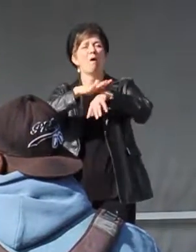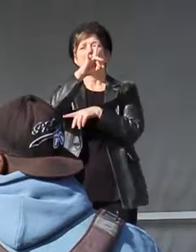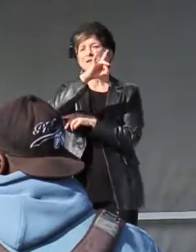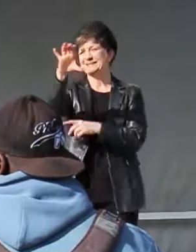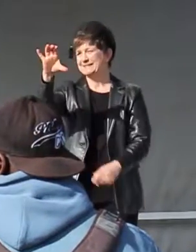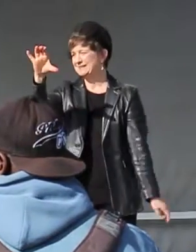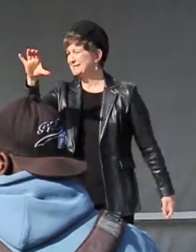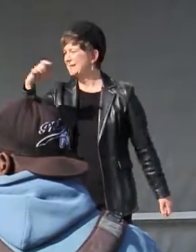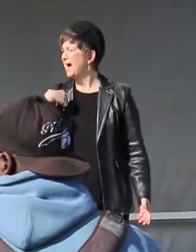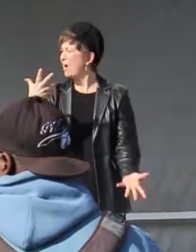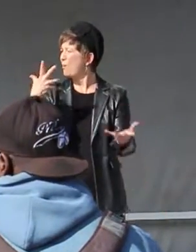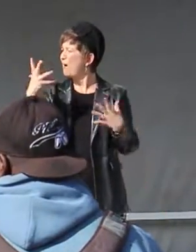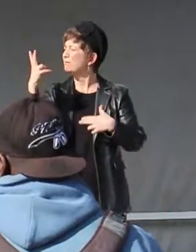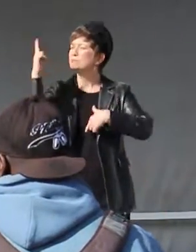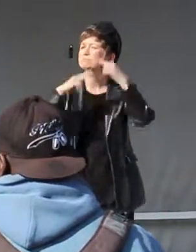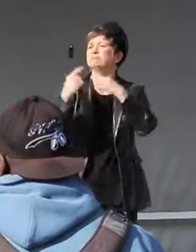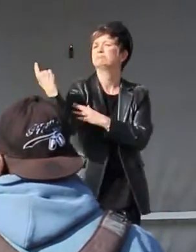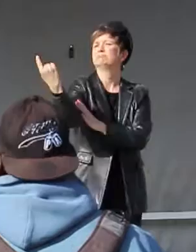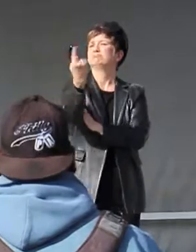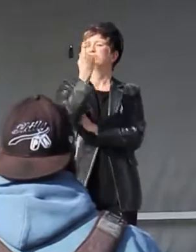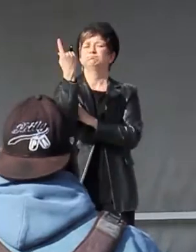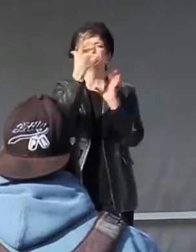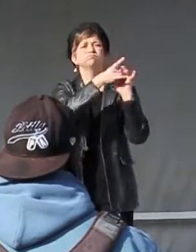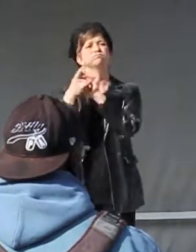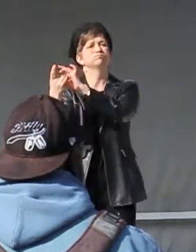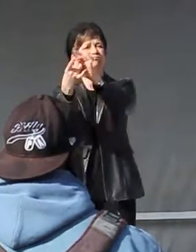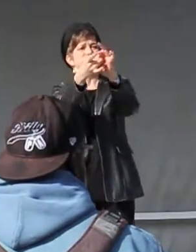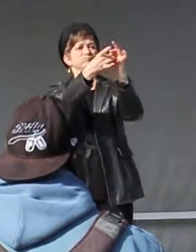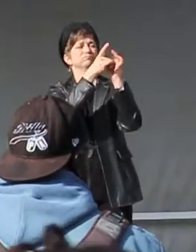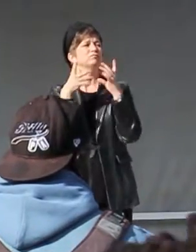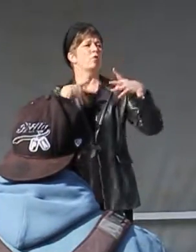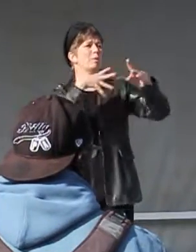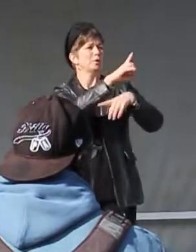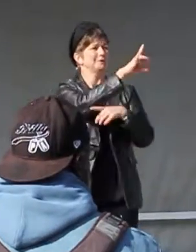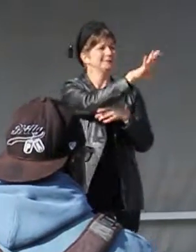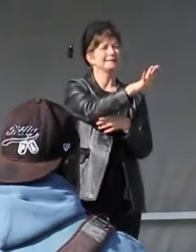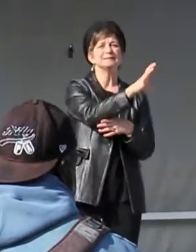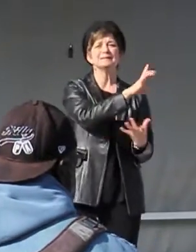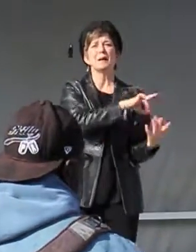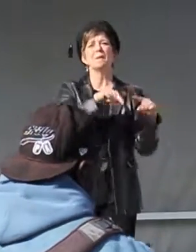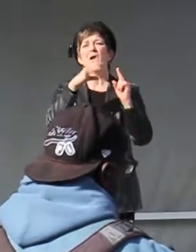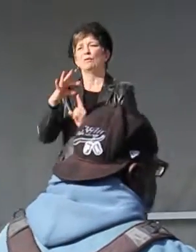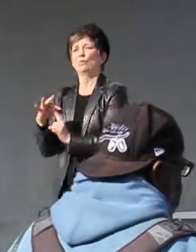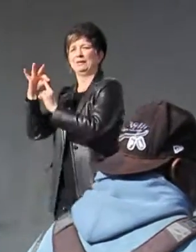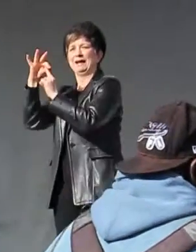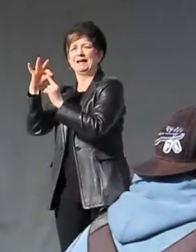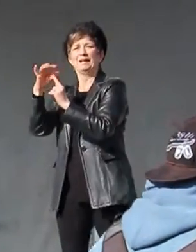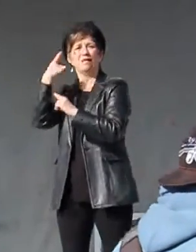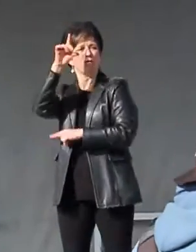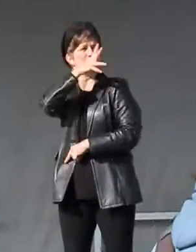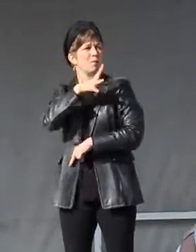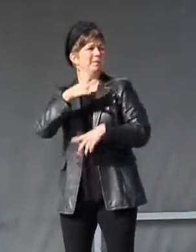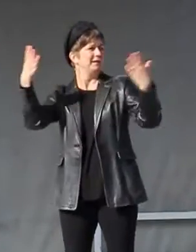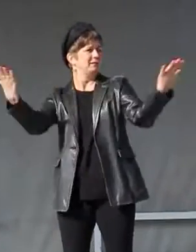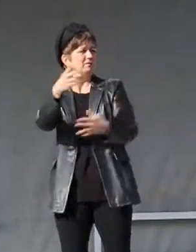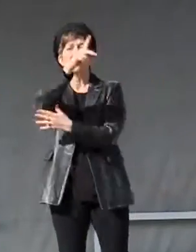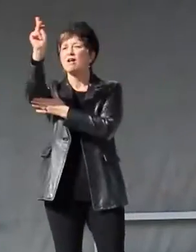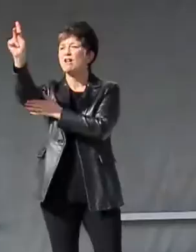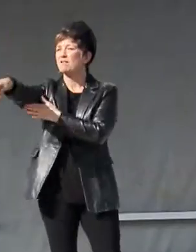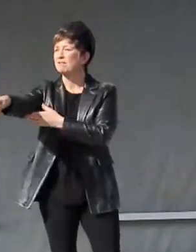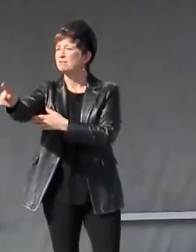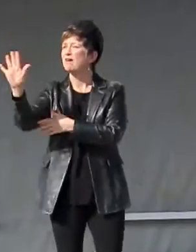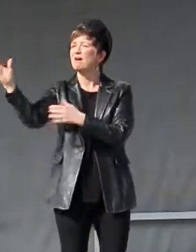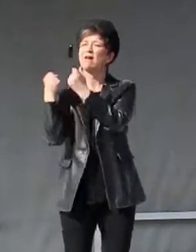wanted to create something in solidarity to the march in DC, but that was uniquely for the women in Philly and